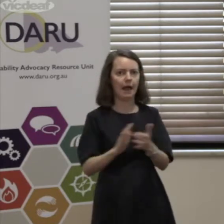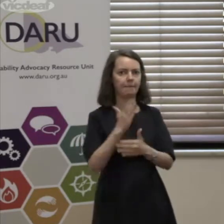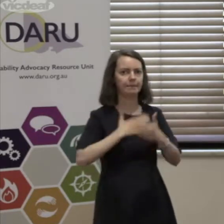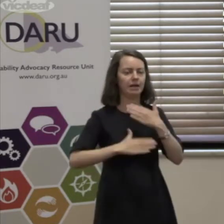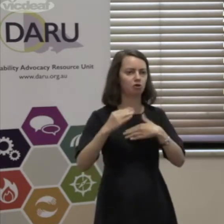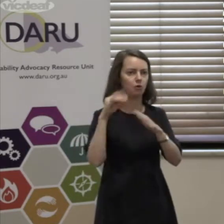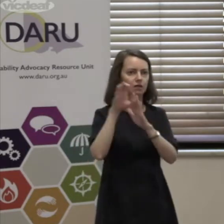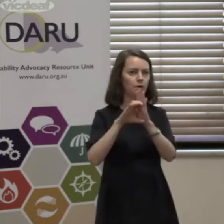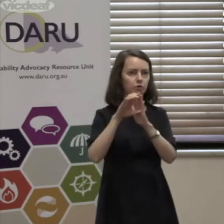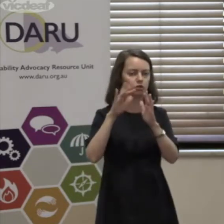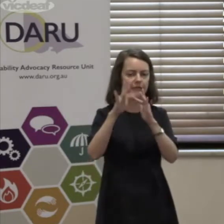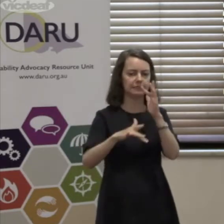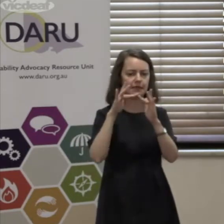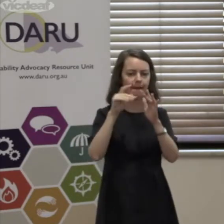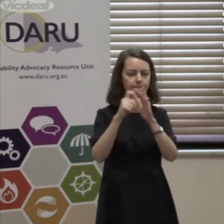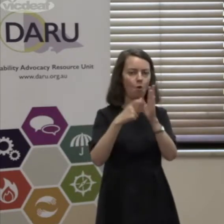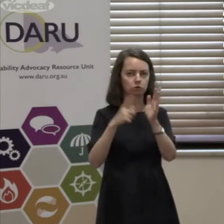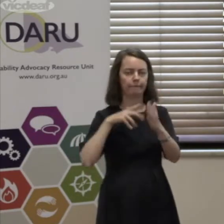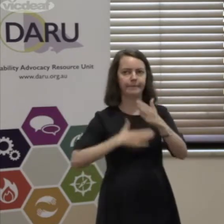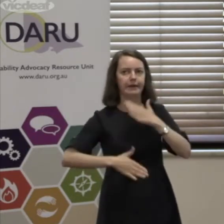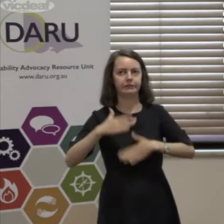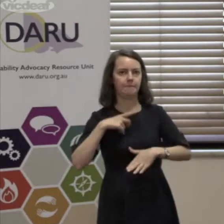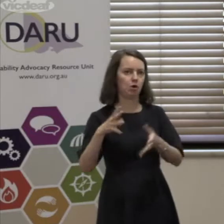portal because he gets the extra supports.